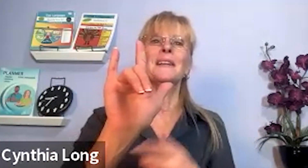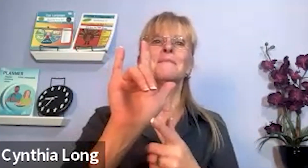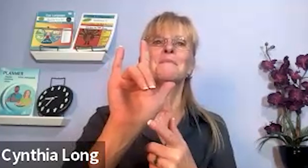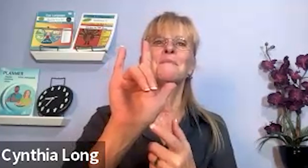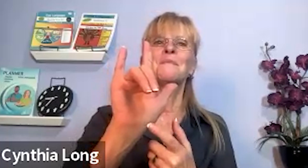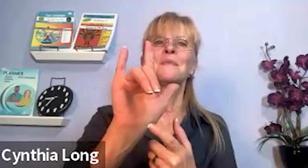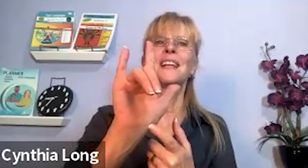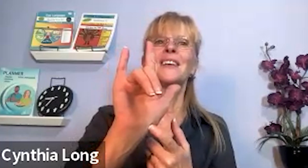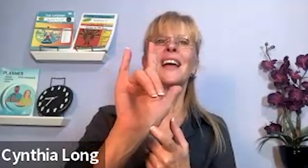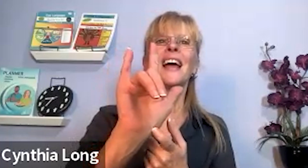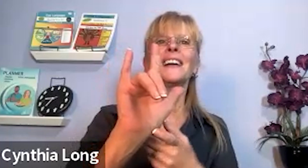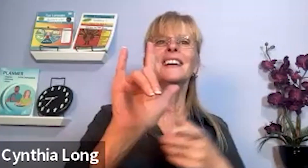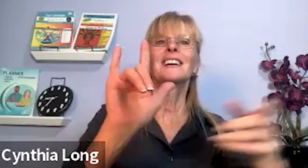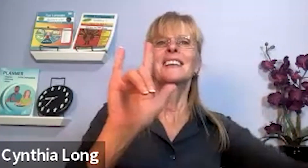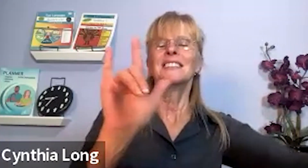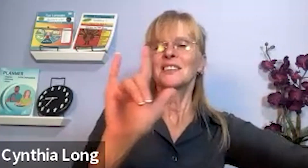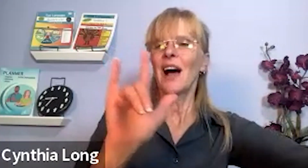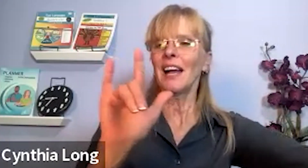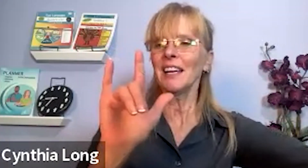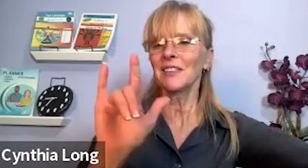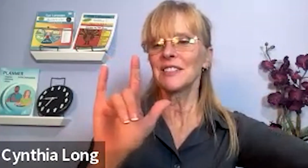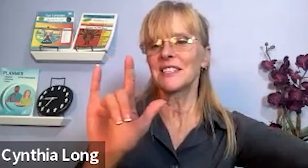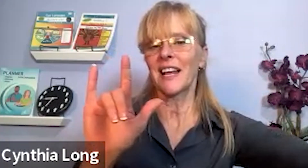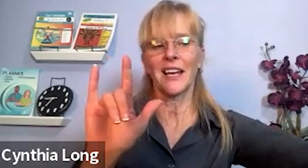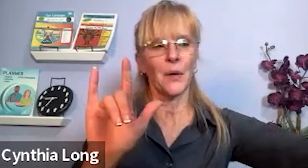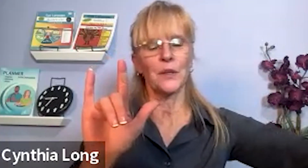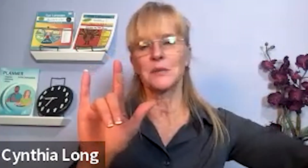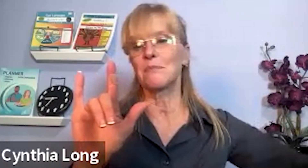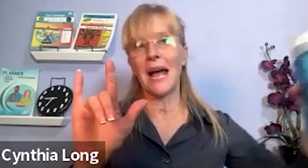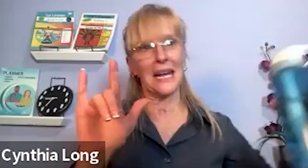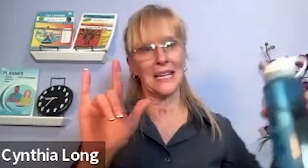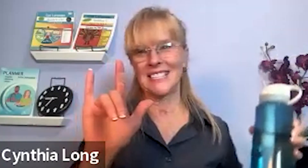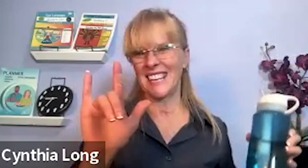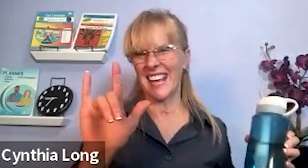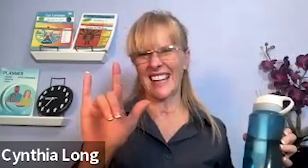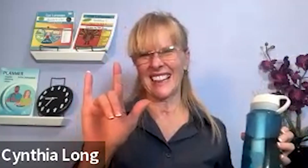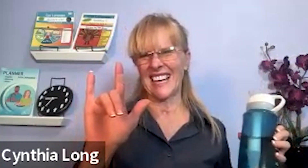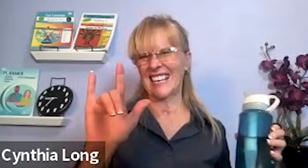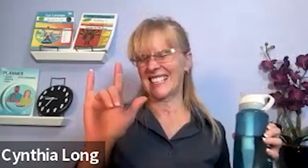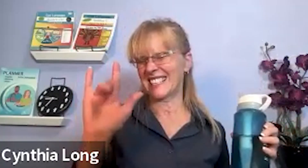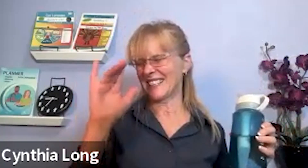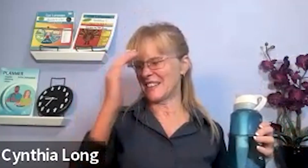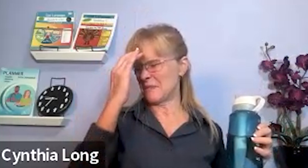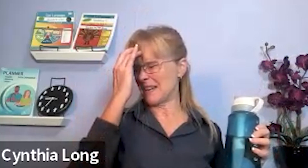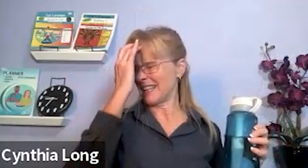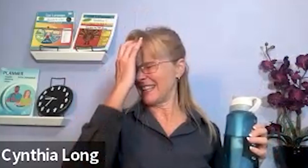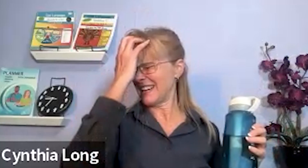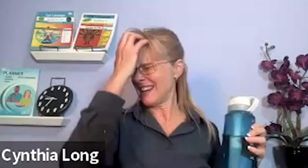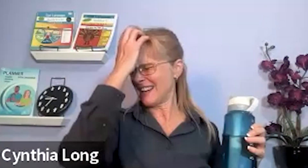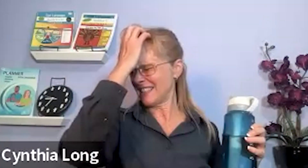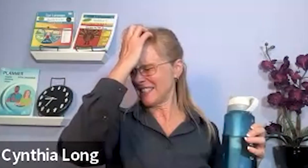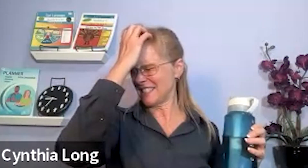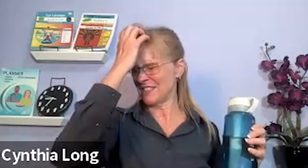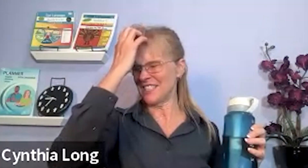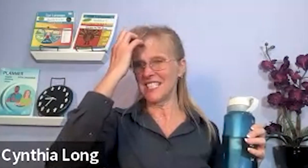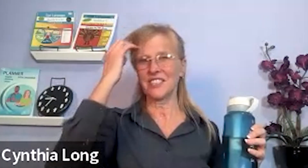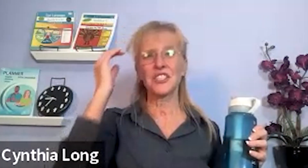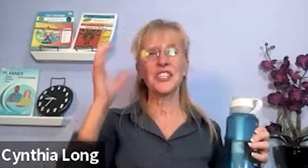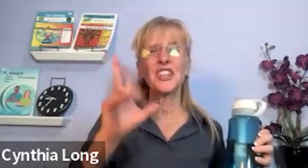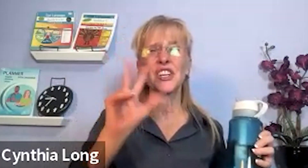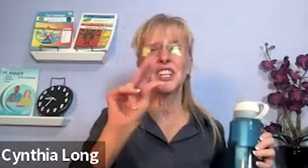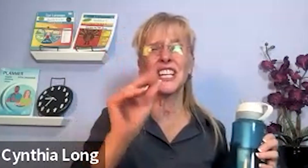this mean? Okay, so I learned sign language back in the day, like, oh my gosh,